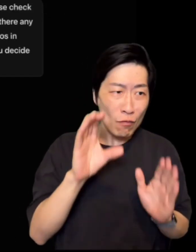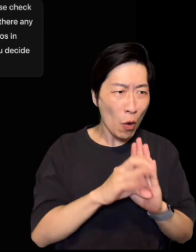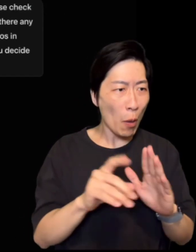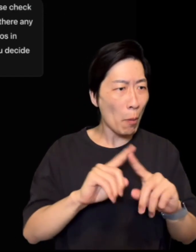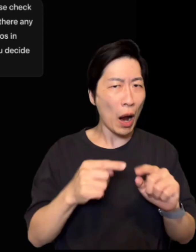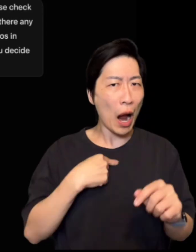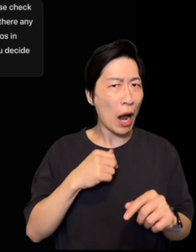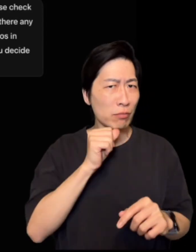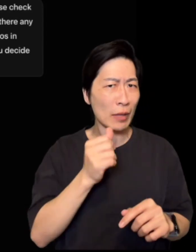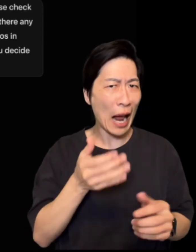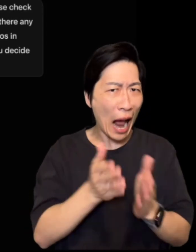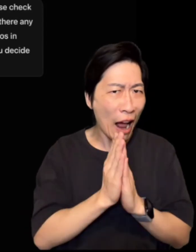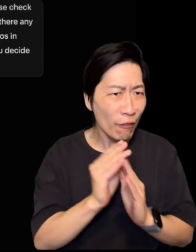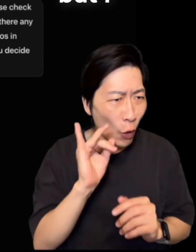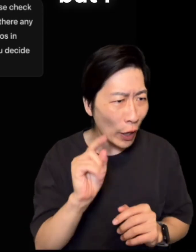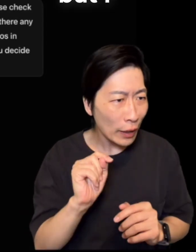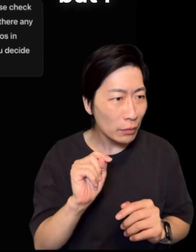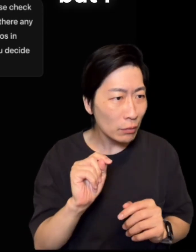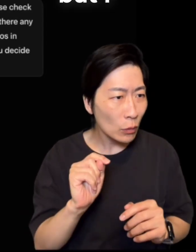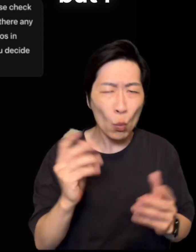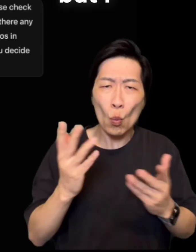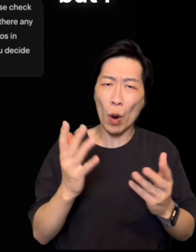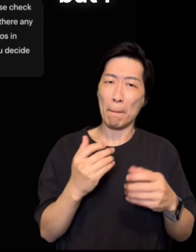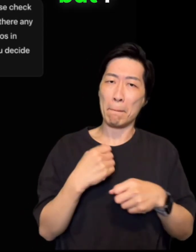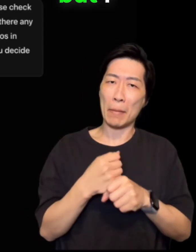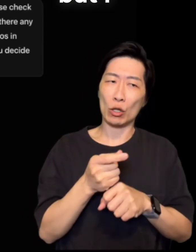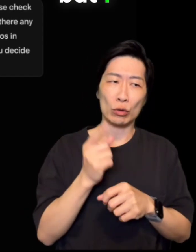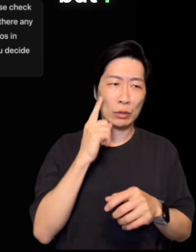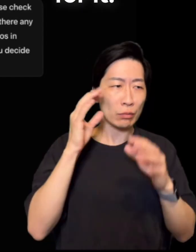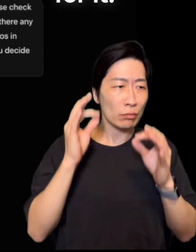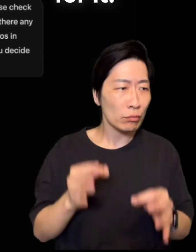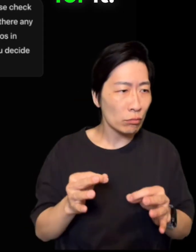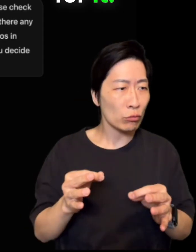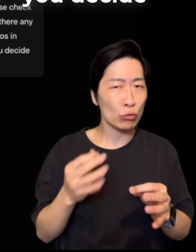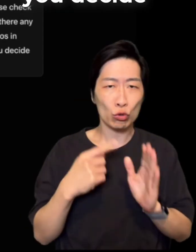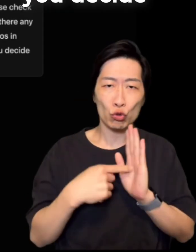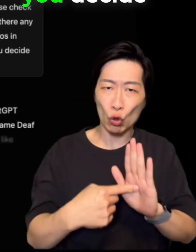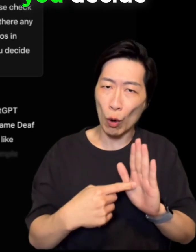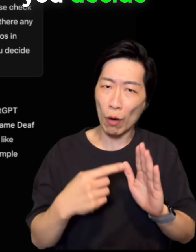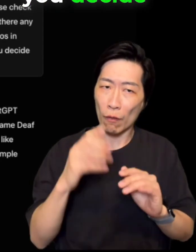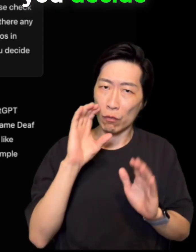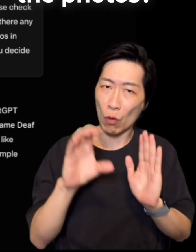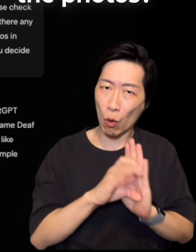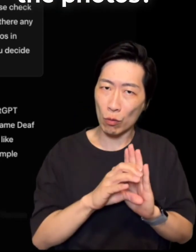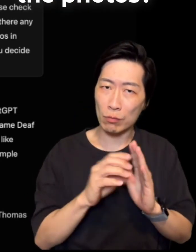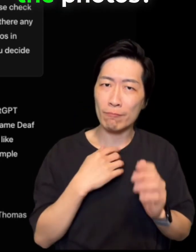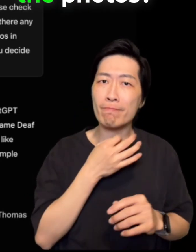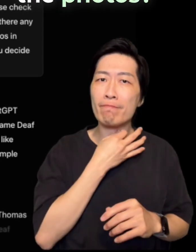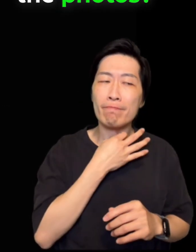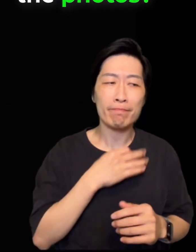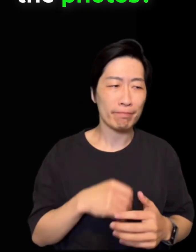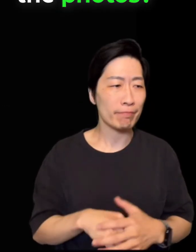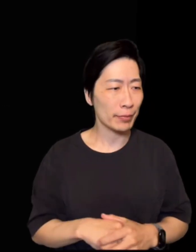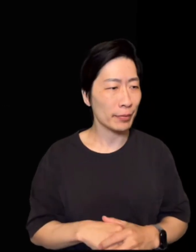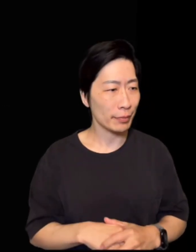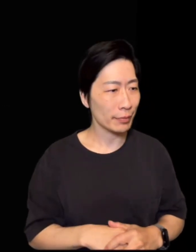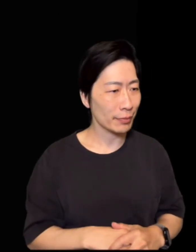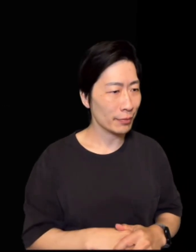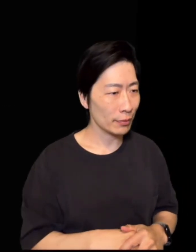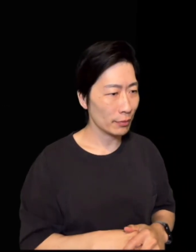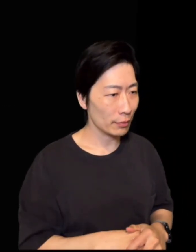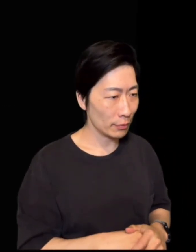response. I'm curious. I did like it, but I didn't ask for it. What made you decide to show the photos?